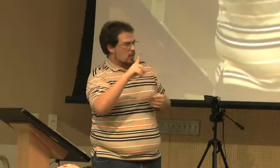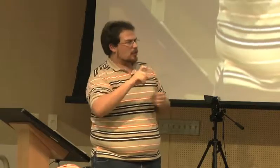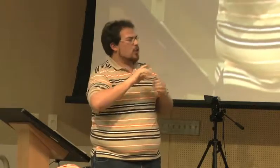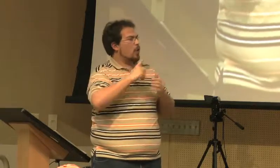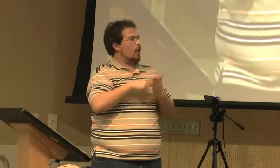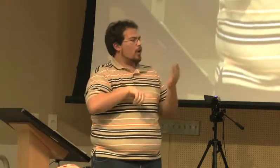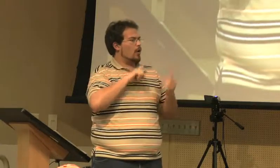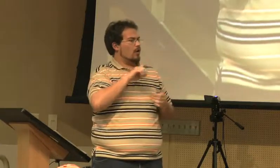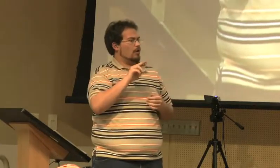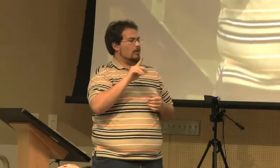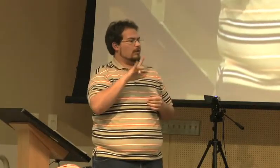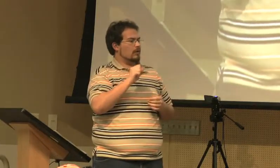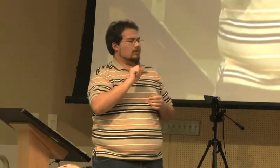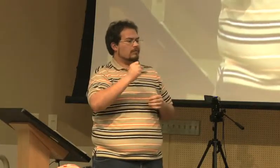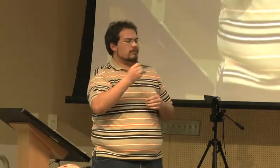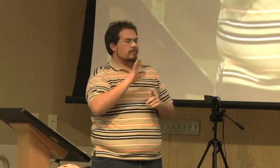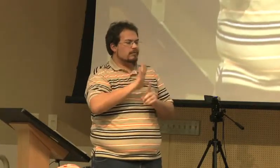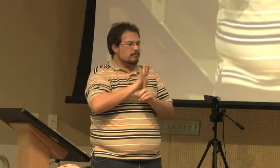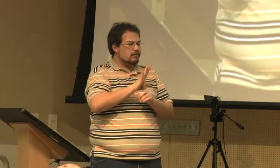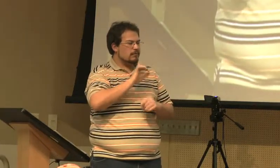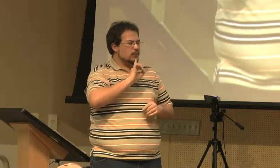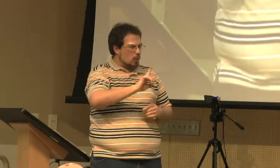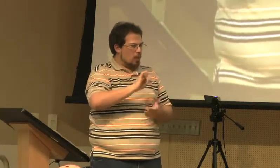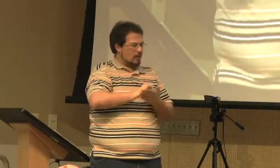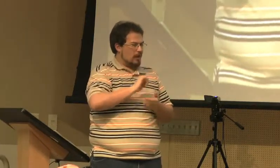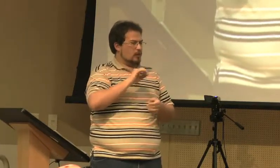it, depending on what the situation is.